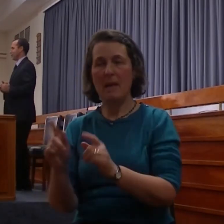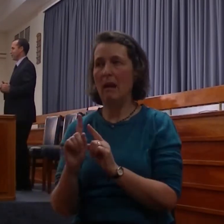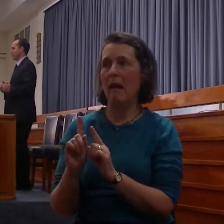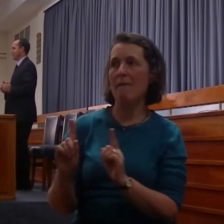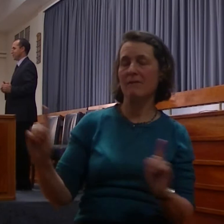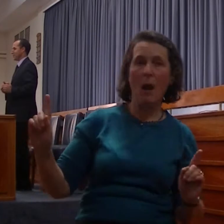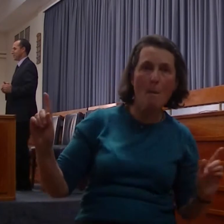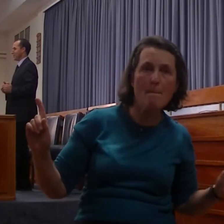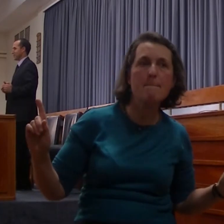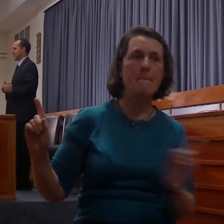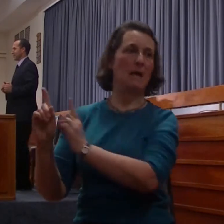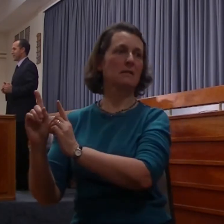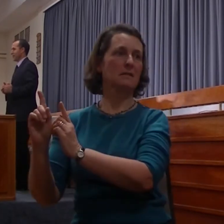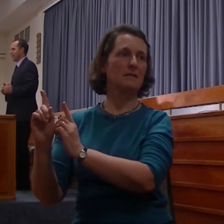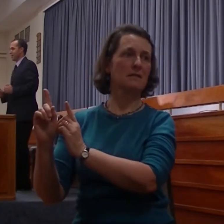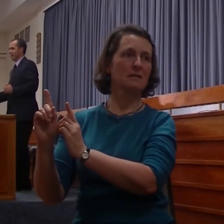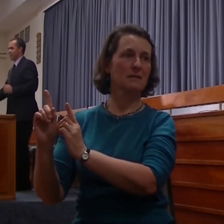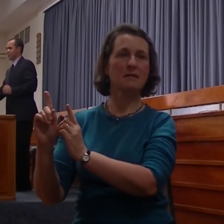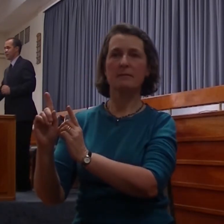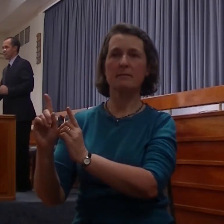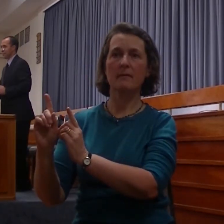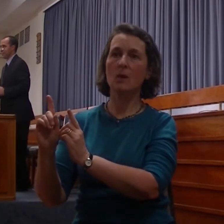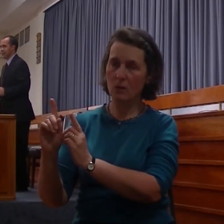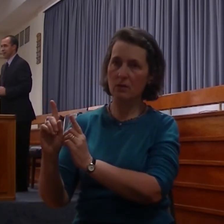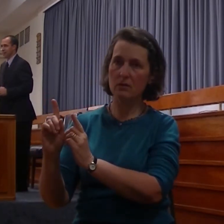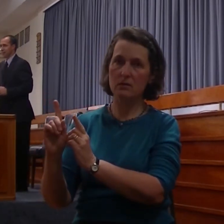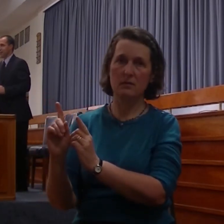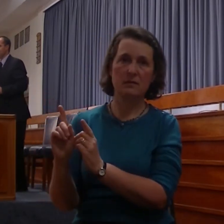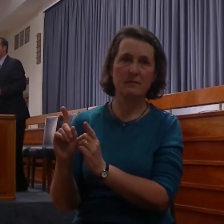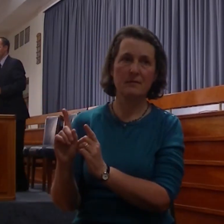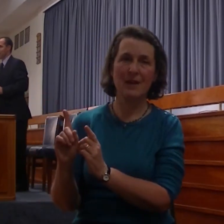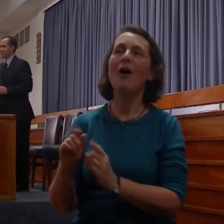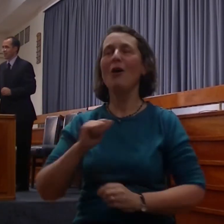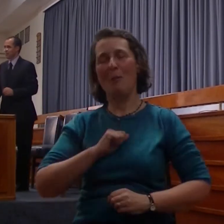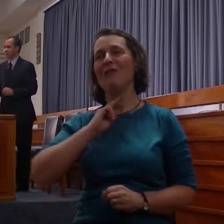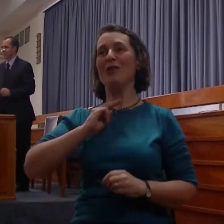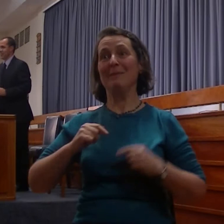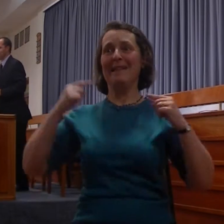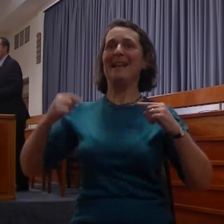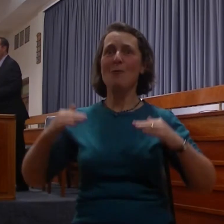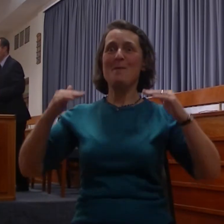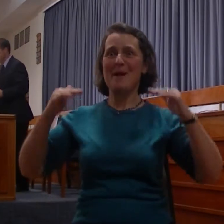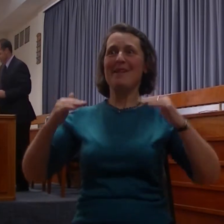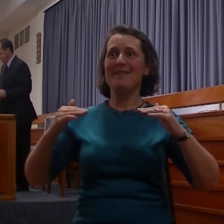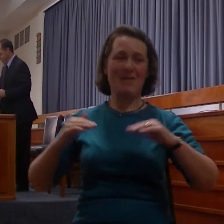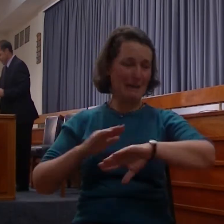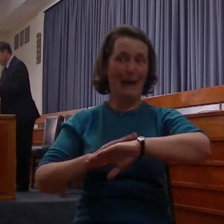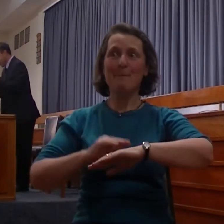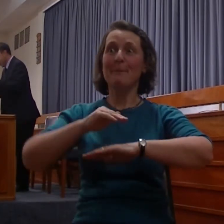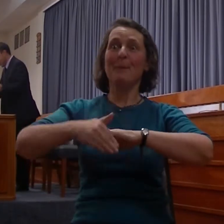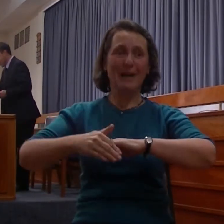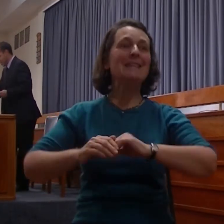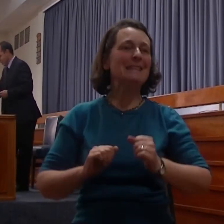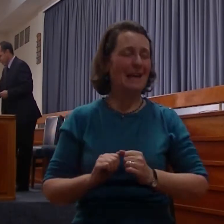of direction also. We are going this way. We have left the Lord, but now we want to come back to the Lord. And